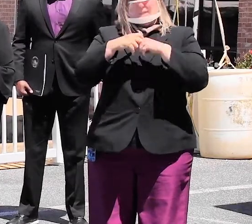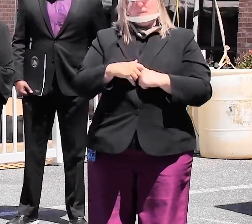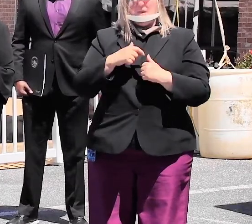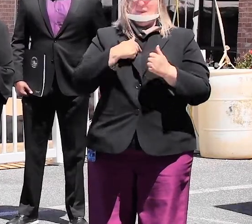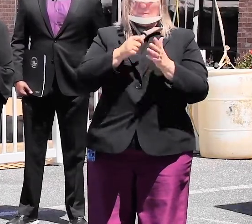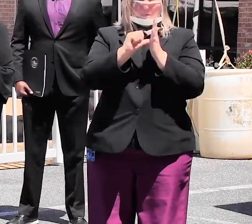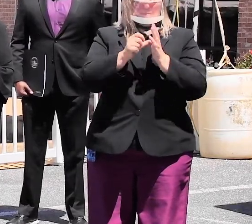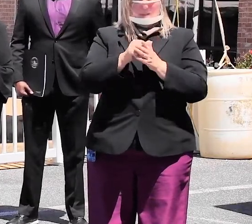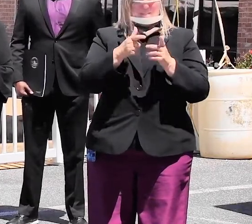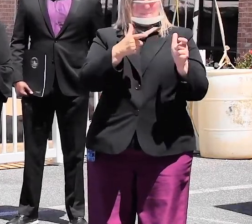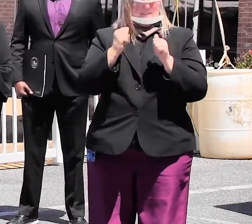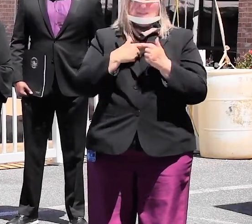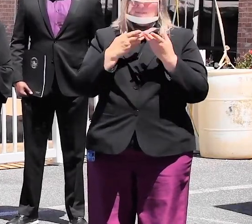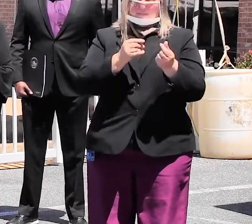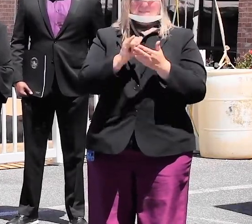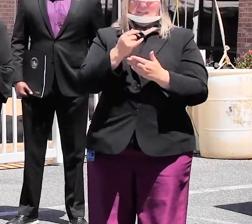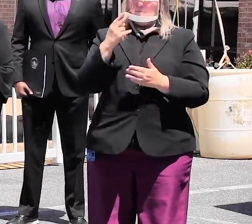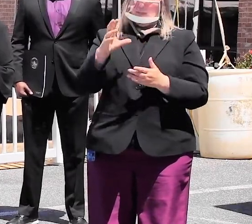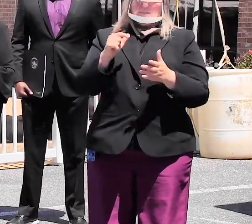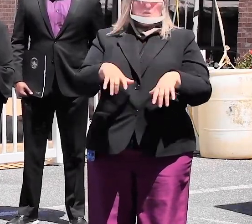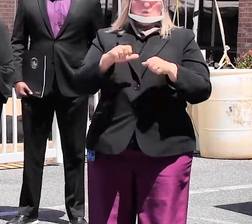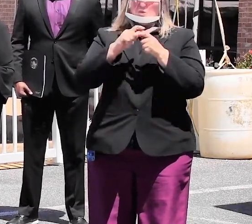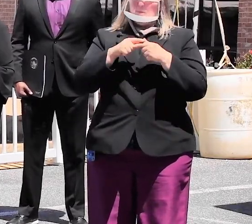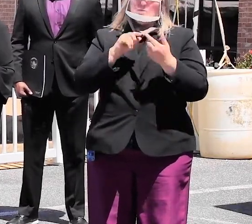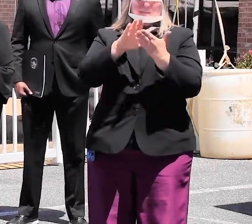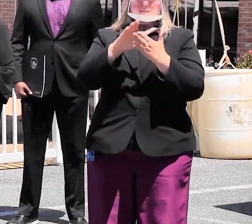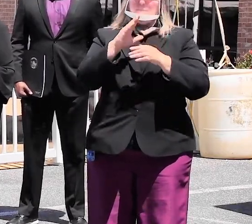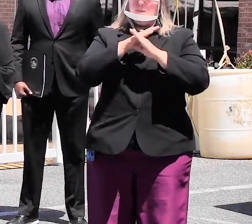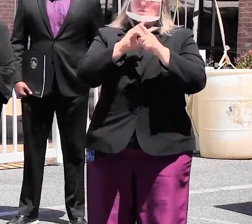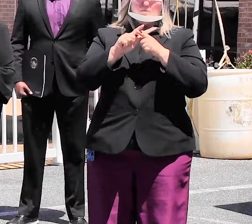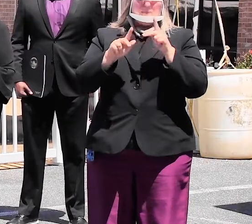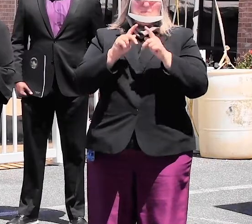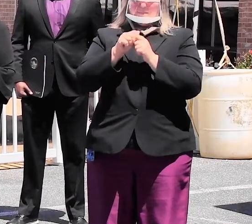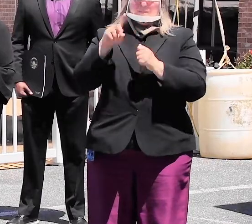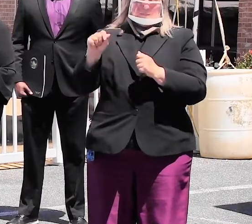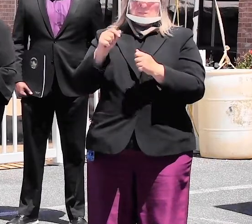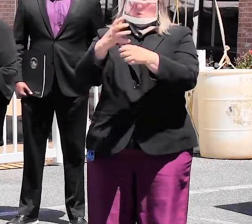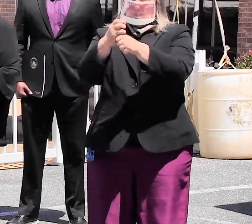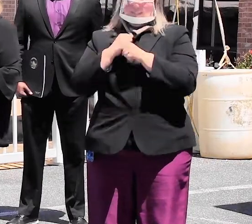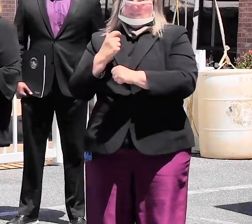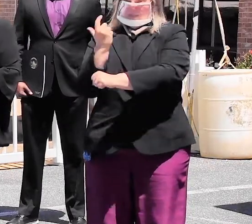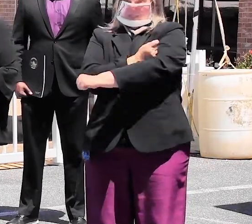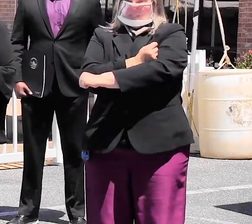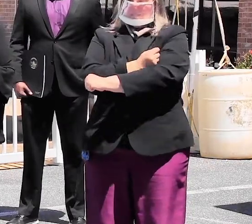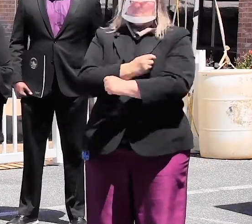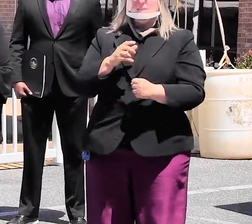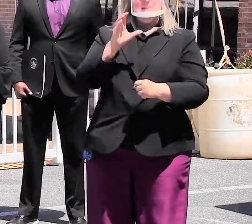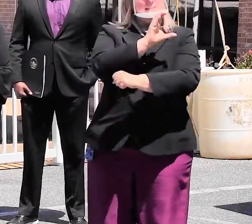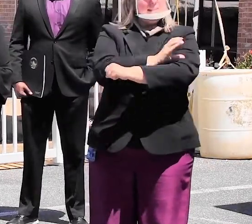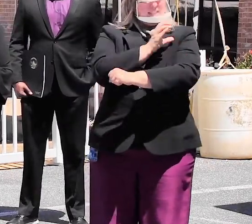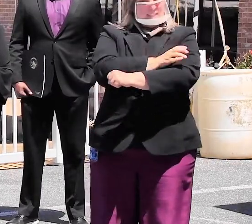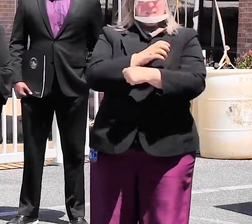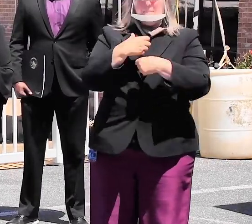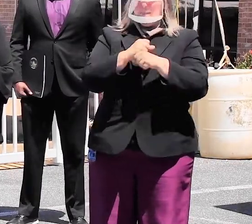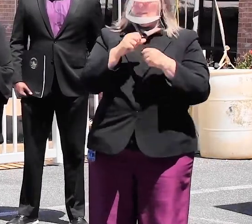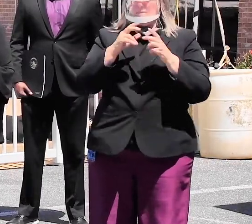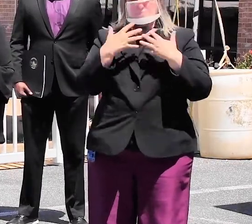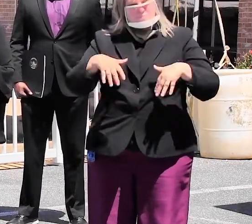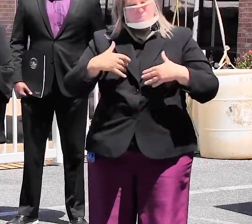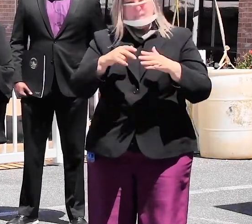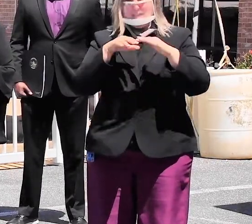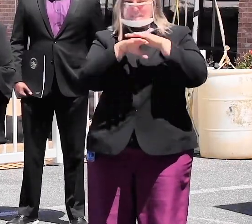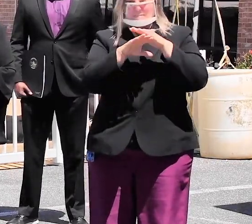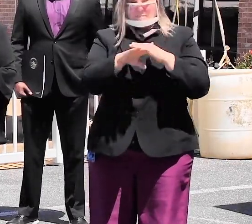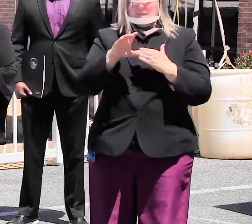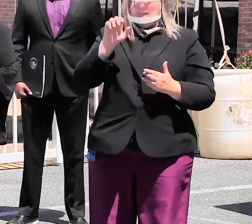and efficiency that Howard County took to address barriers to people with disabilities receiving the vaccine. The clinics were made very accessible. ARI